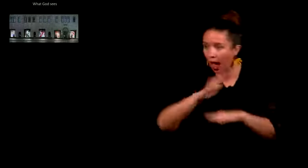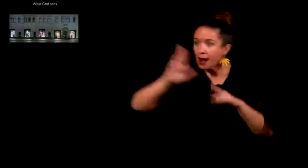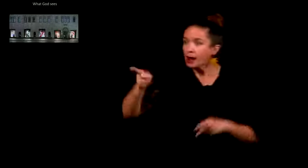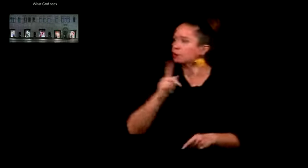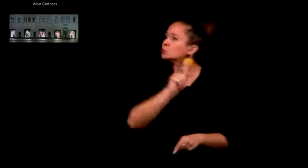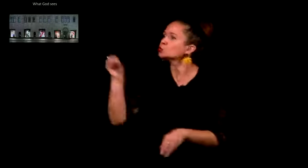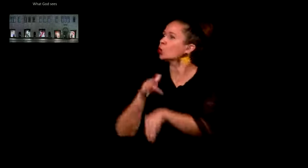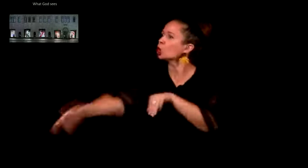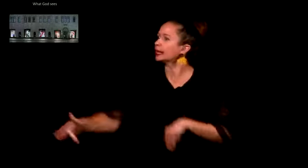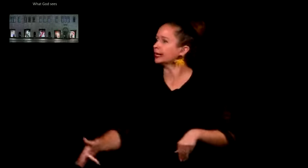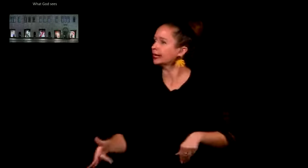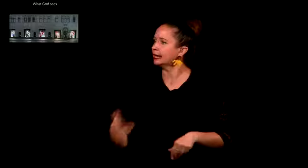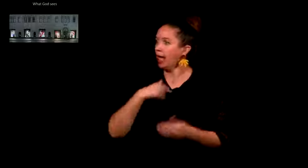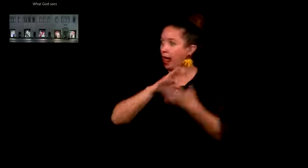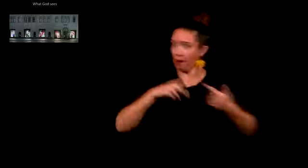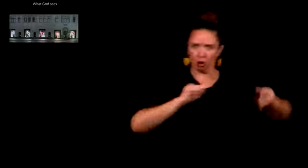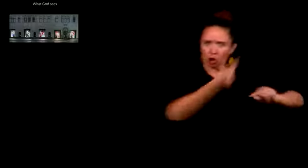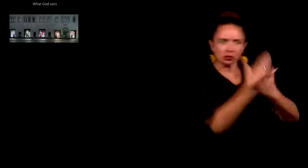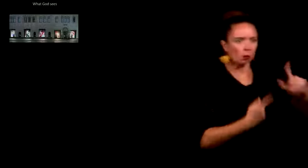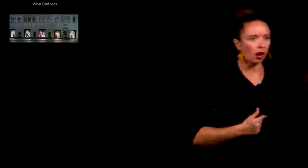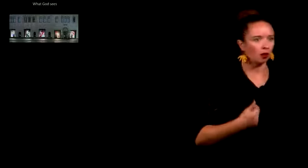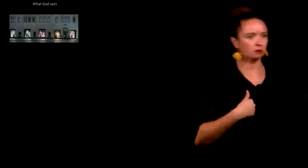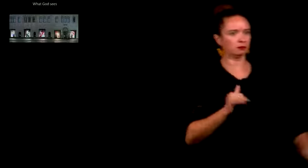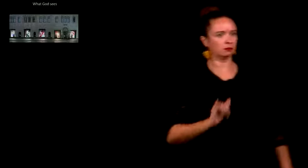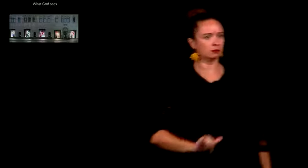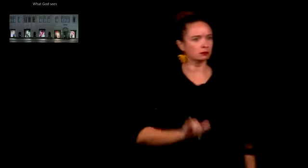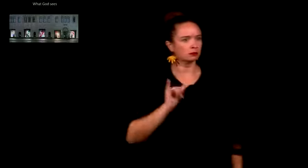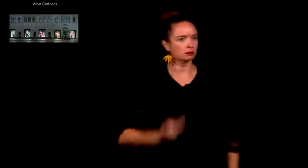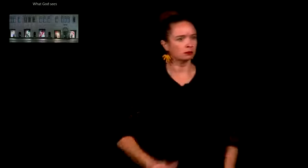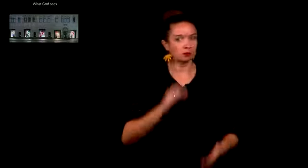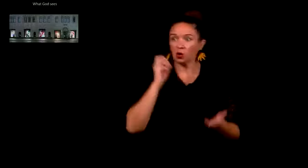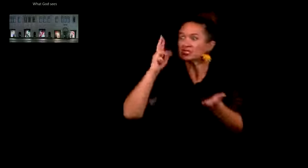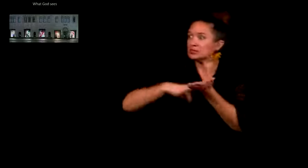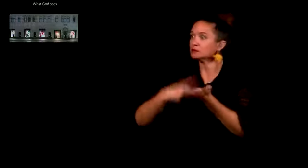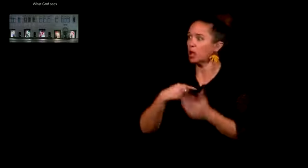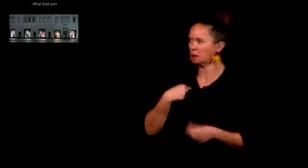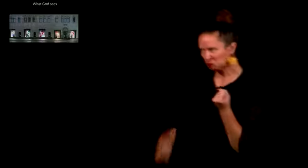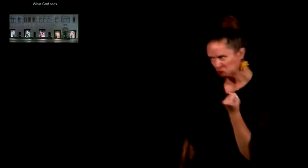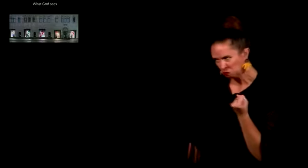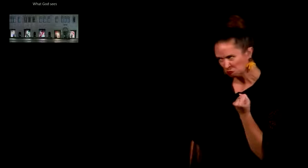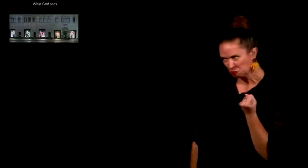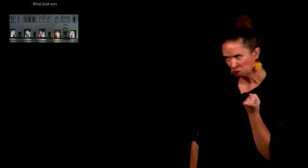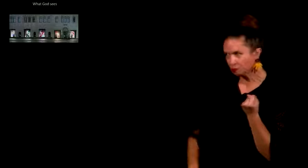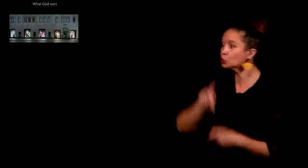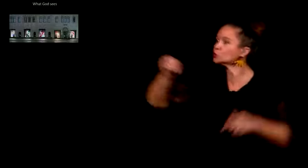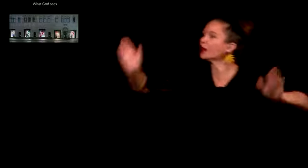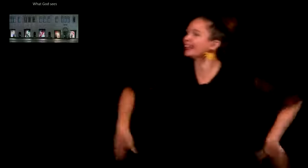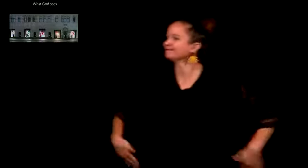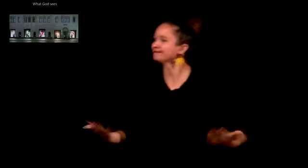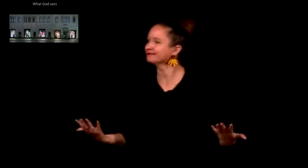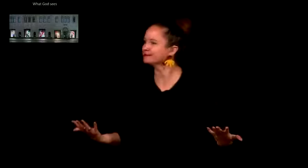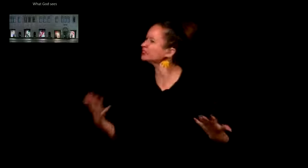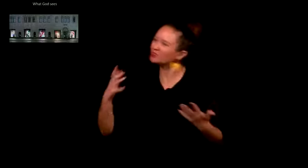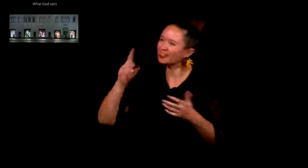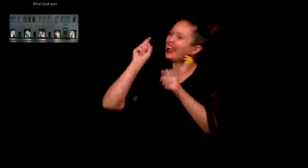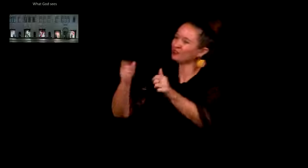right situation for the results. And just to be understanding of that. Don't sit there and hold on that. Say,